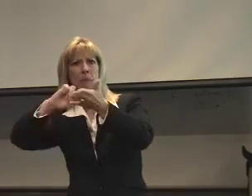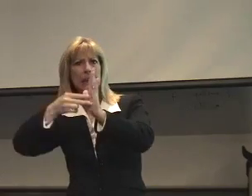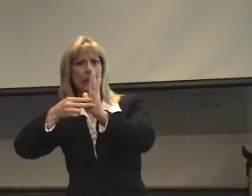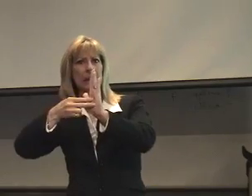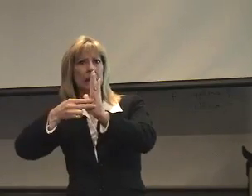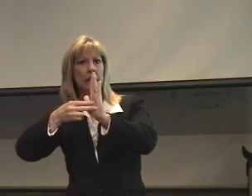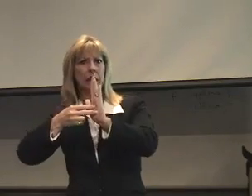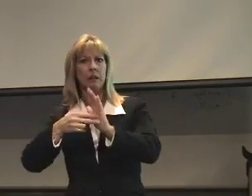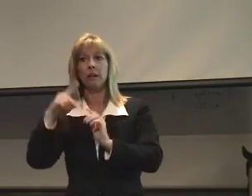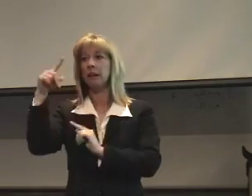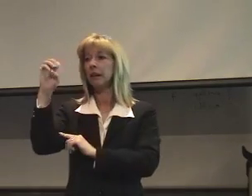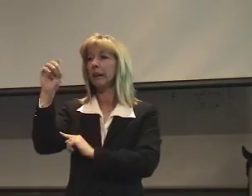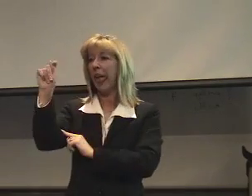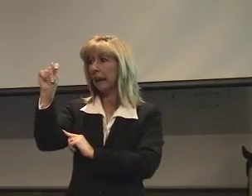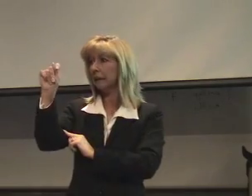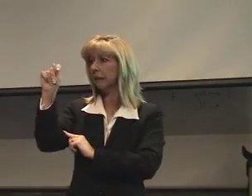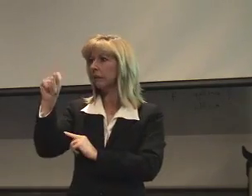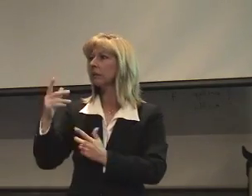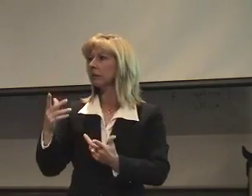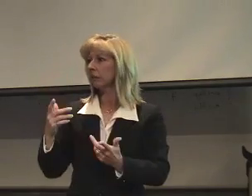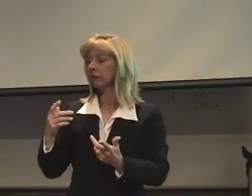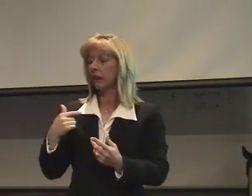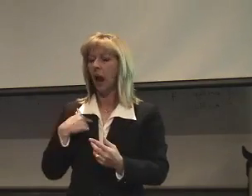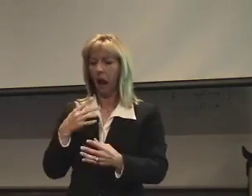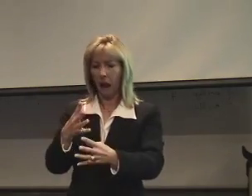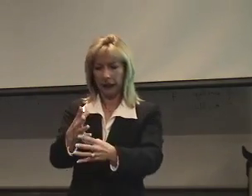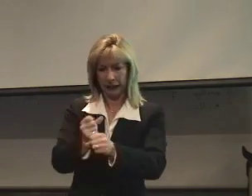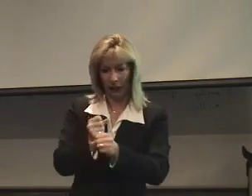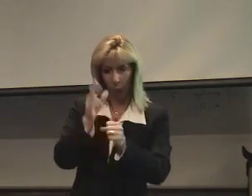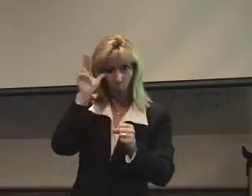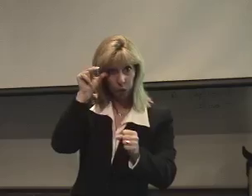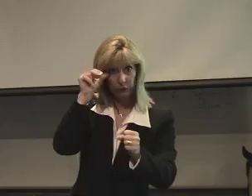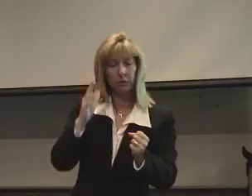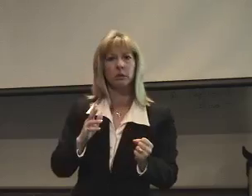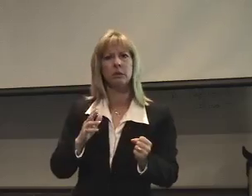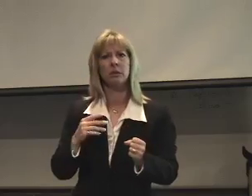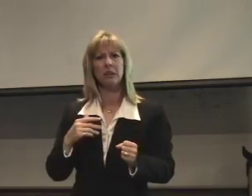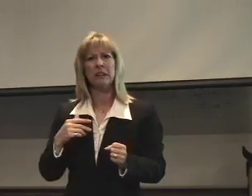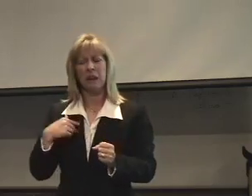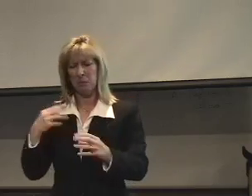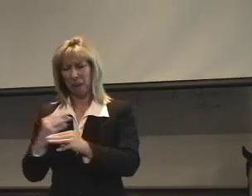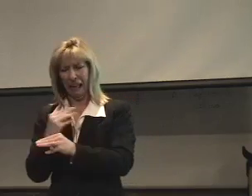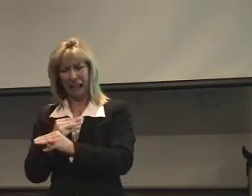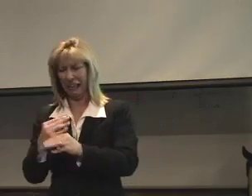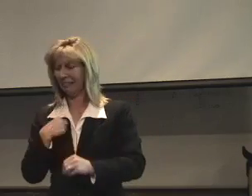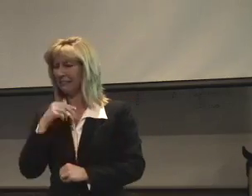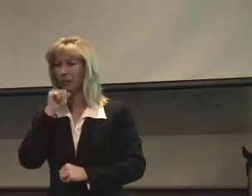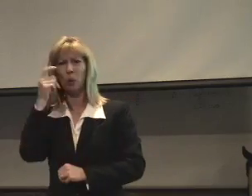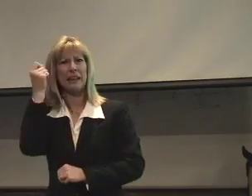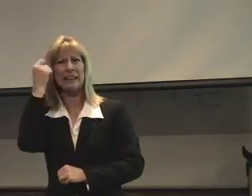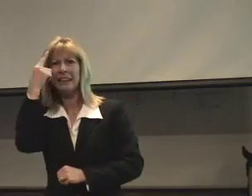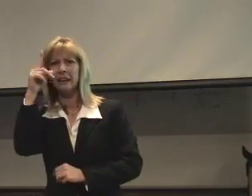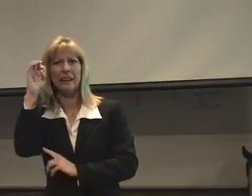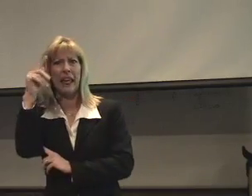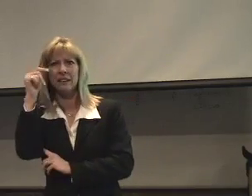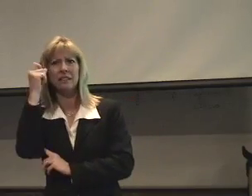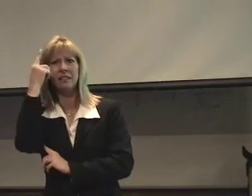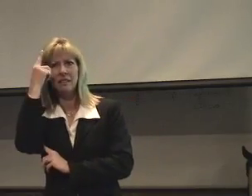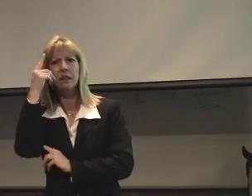I'll get a horse. I've been doing my math, I don't get it. She keeps getting in the way. Different uses, and they have to pick out the hand shape that they would